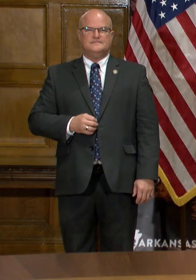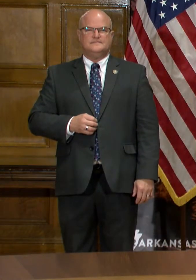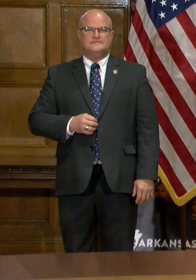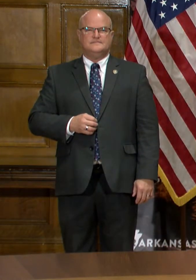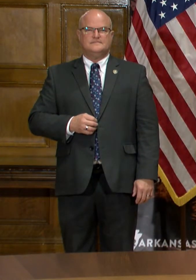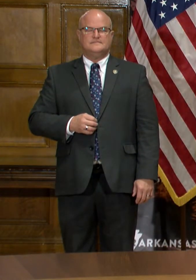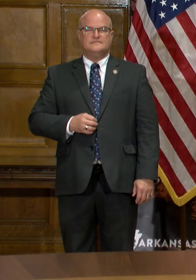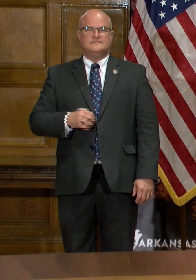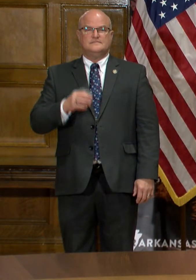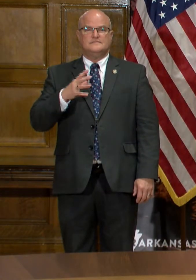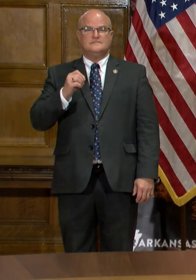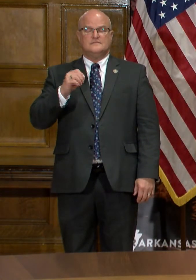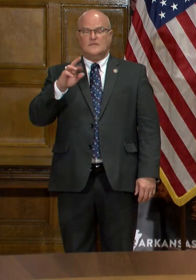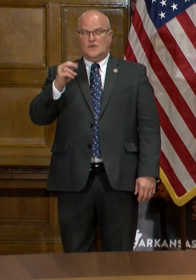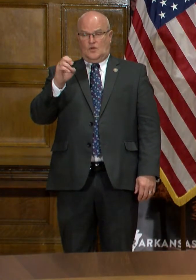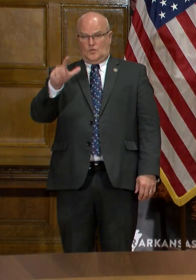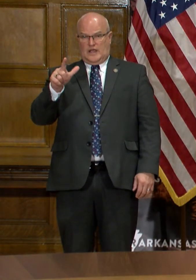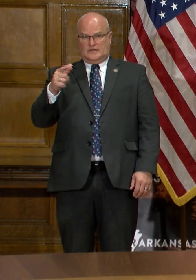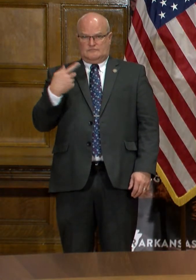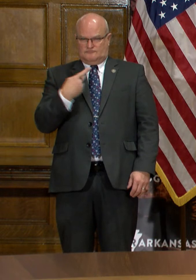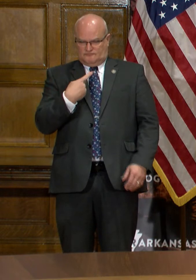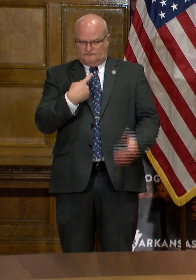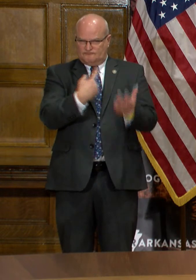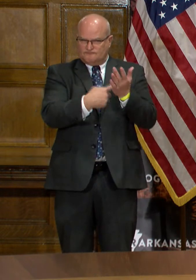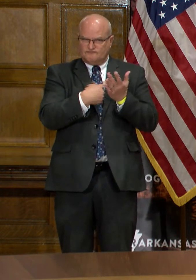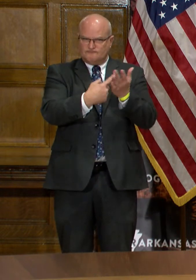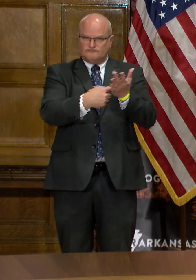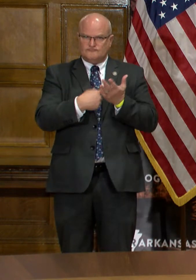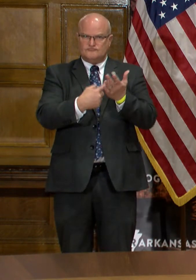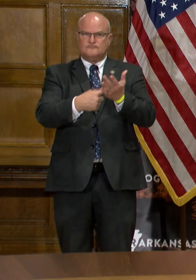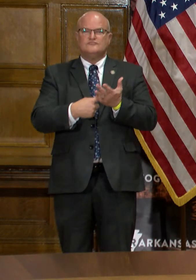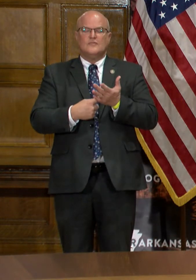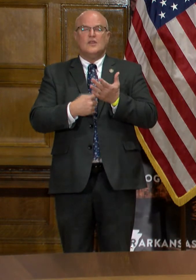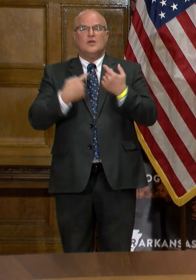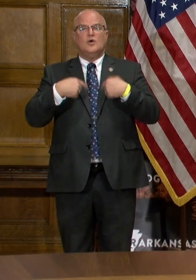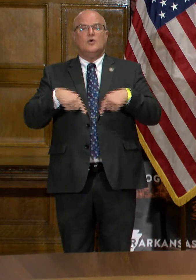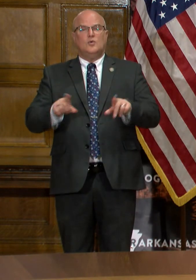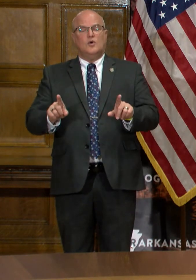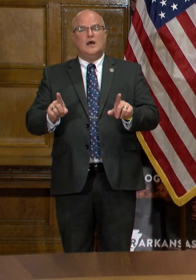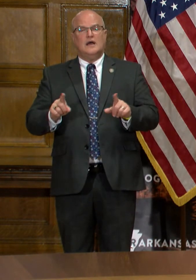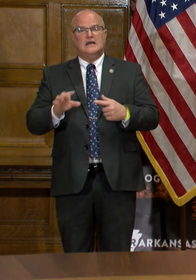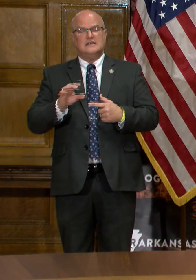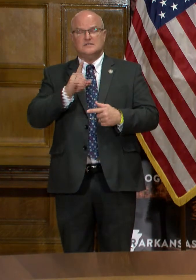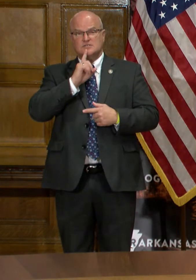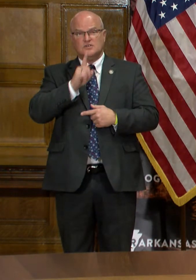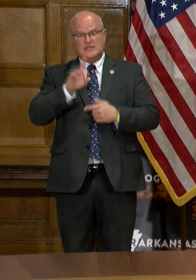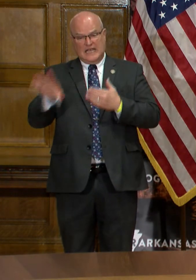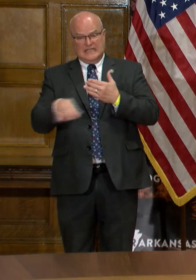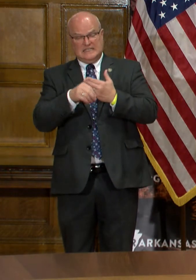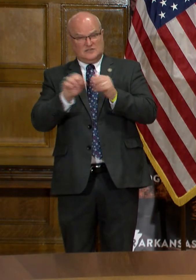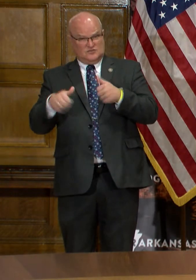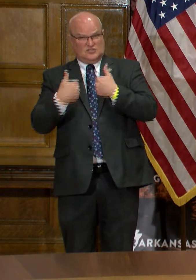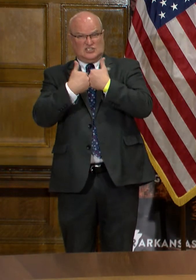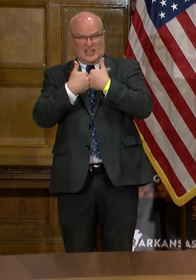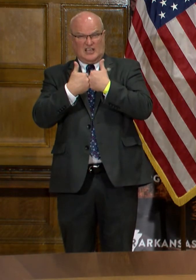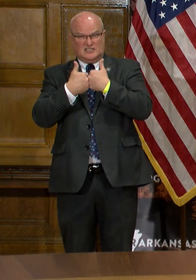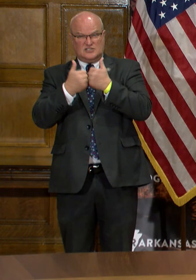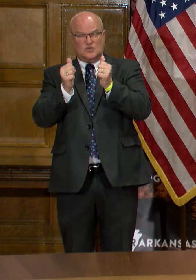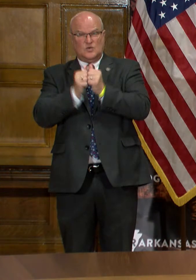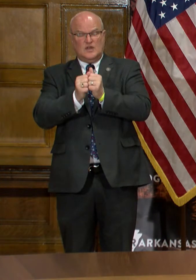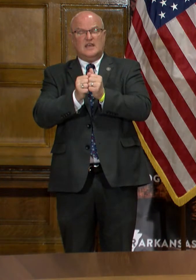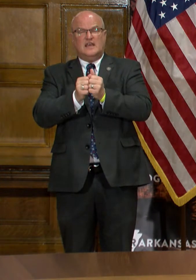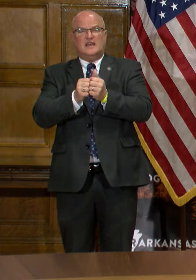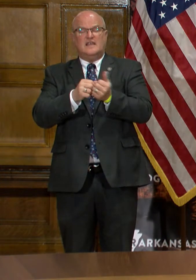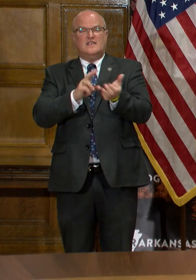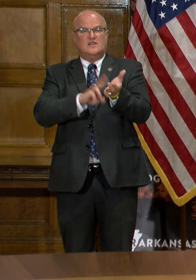And Rachel and I have talked about this, and while there's certainly additional challenges in our